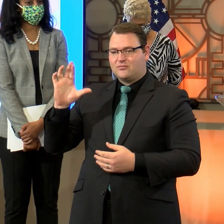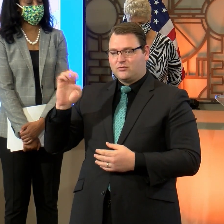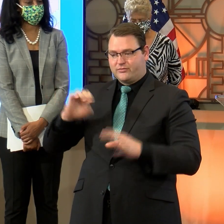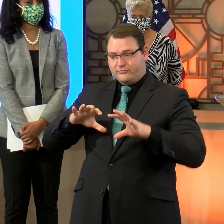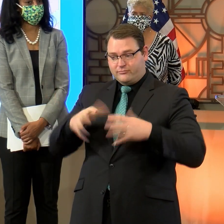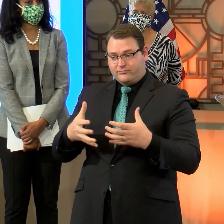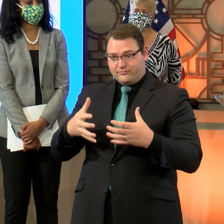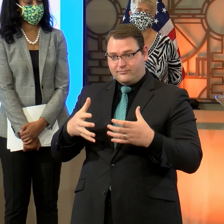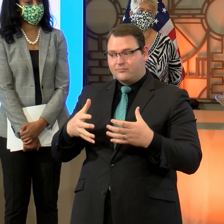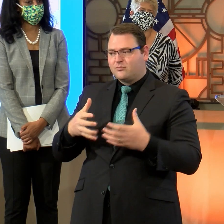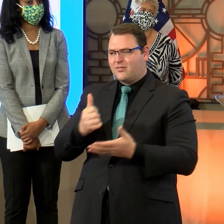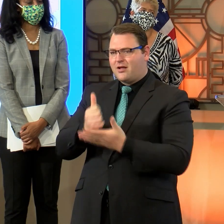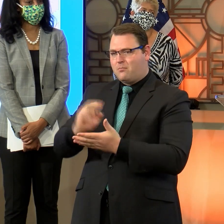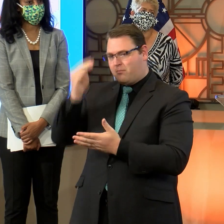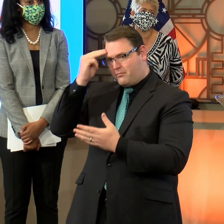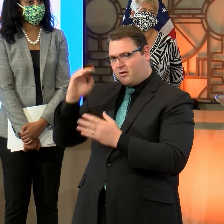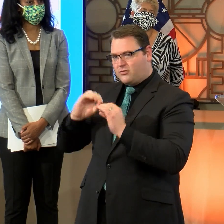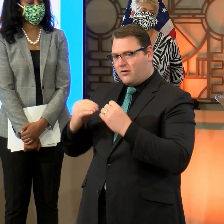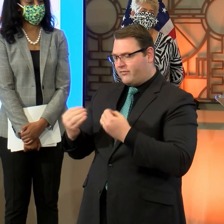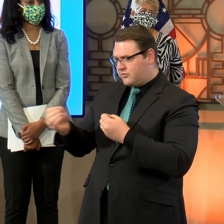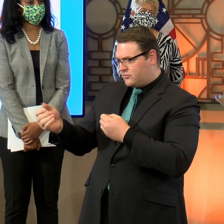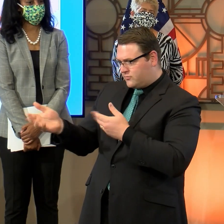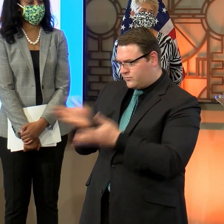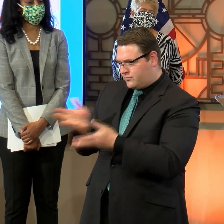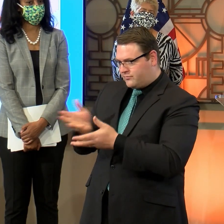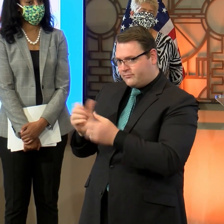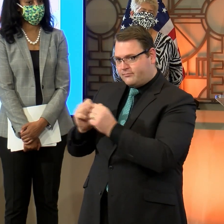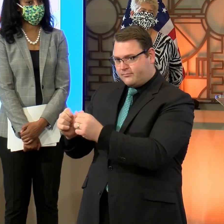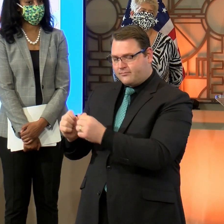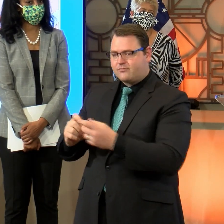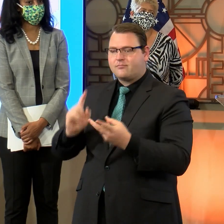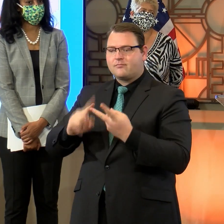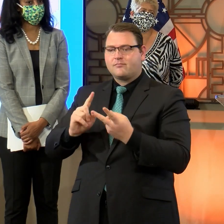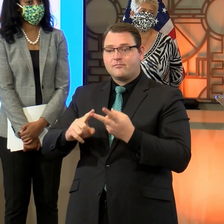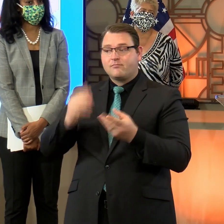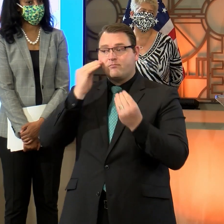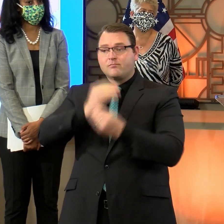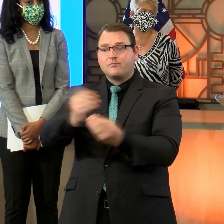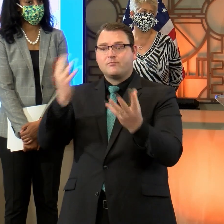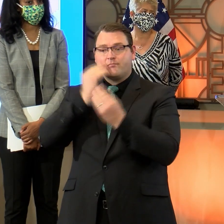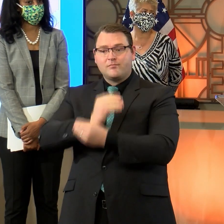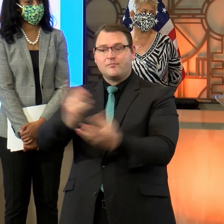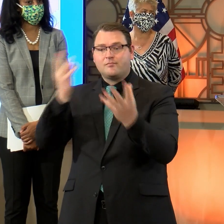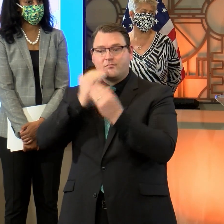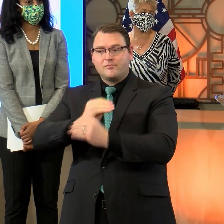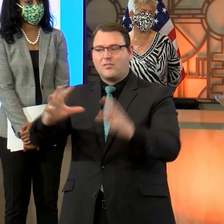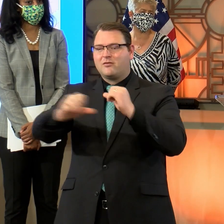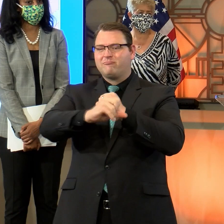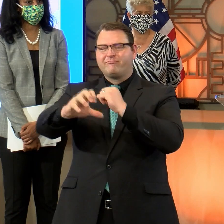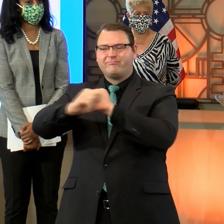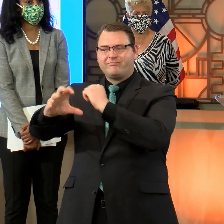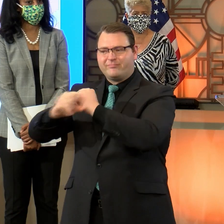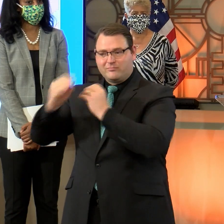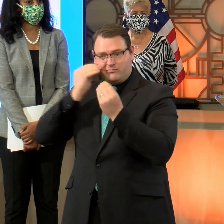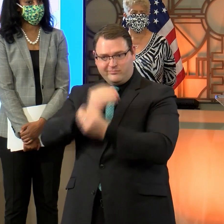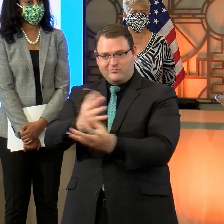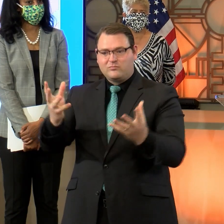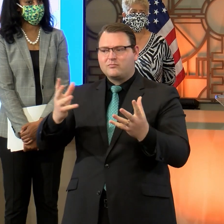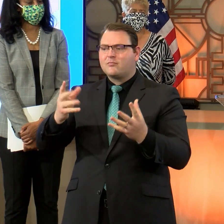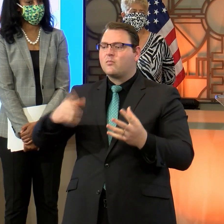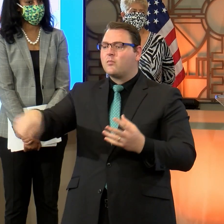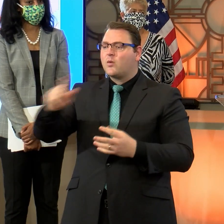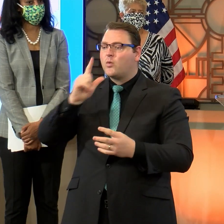effort, a public health education and information campaign to encourage residents in the highest risk